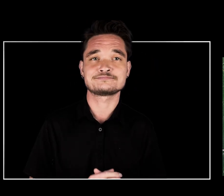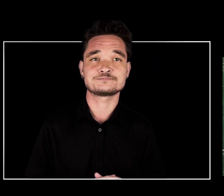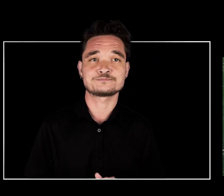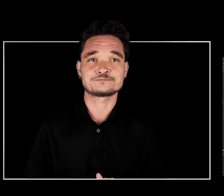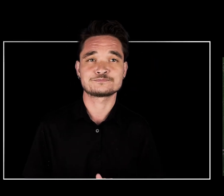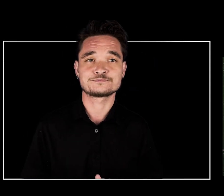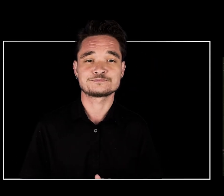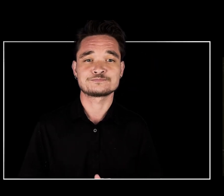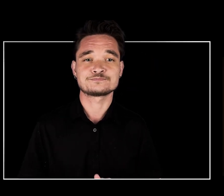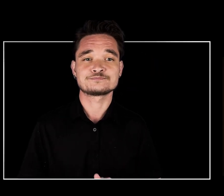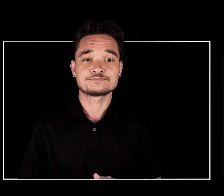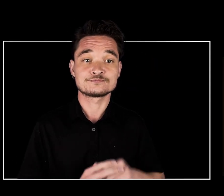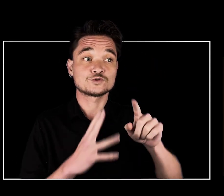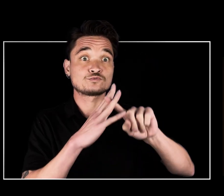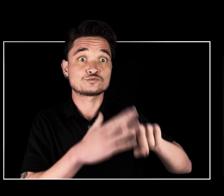safely.